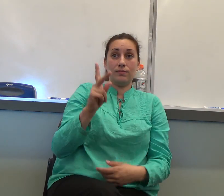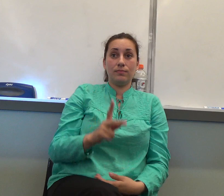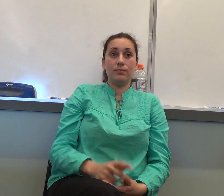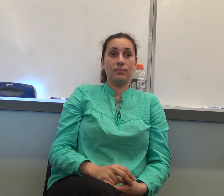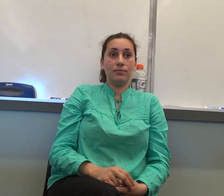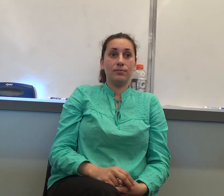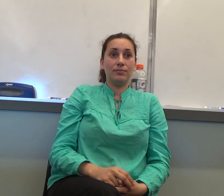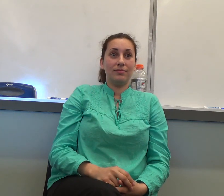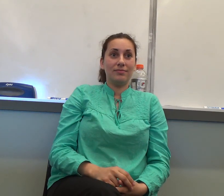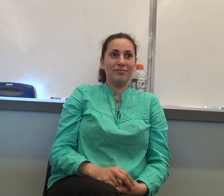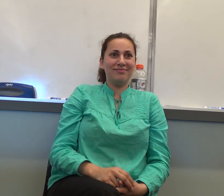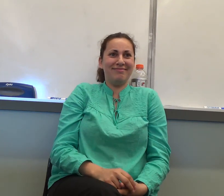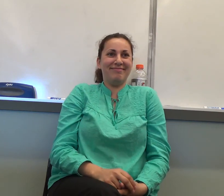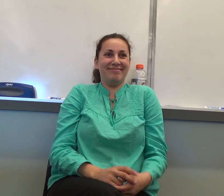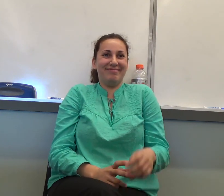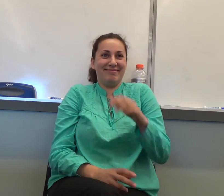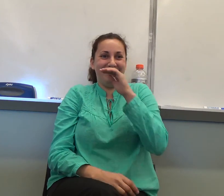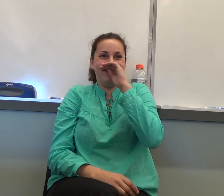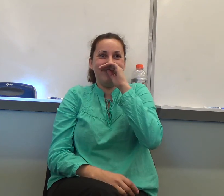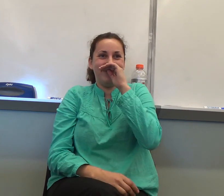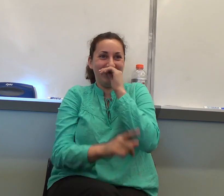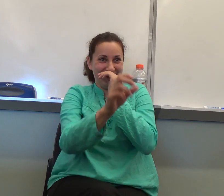Okay, so we don't have to turn this in tomorrow? No,